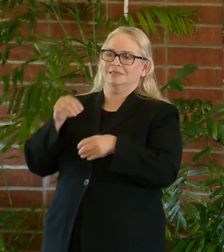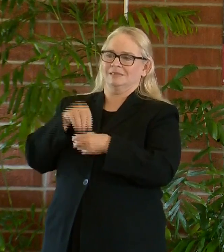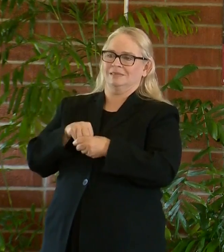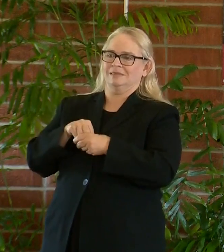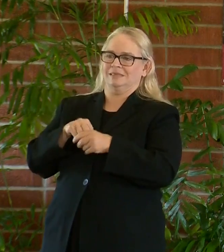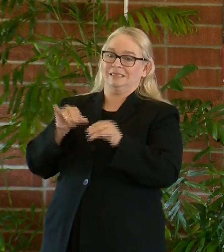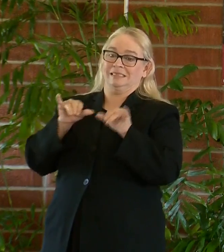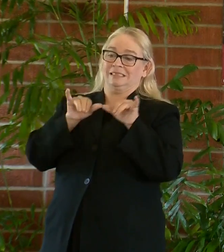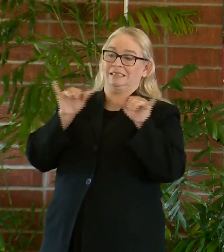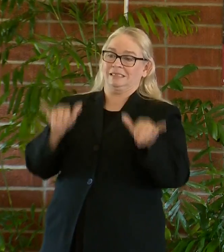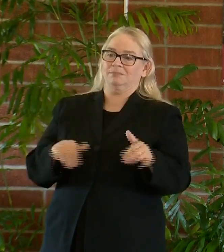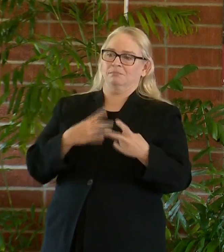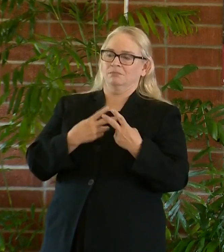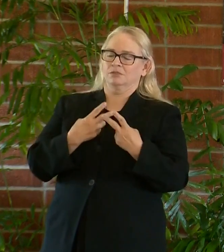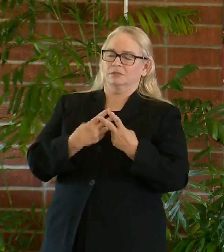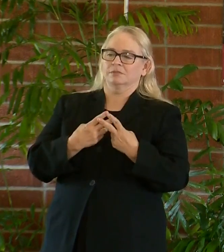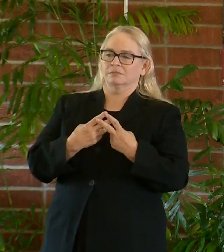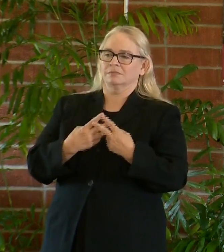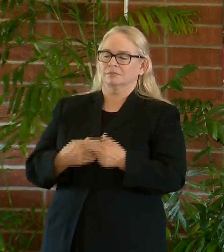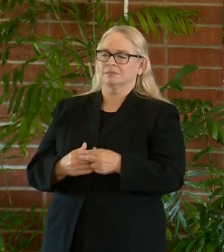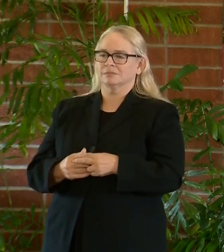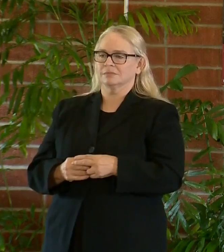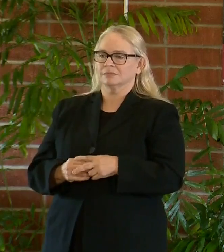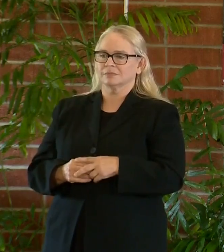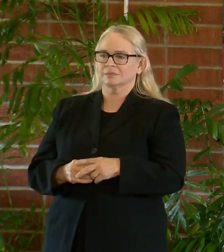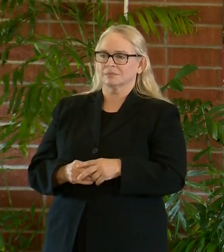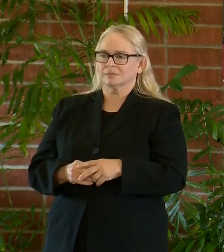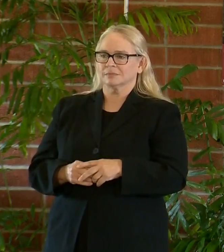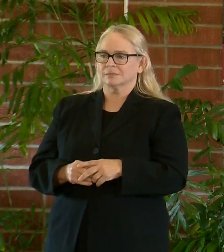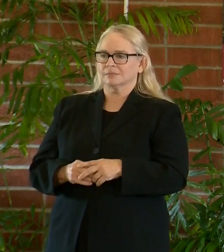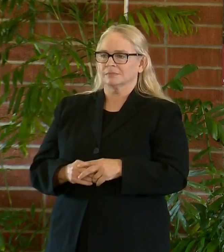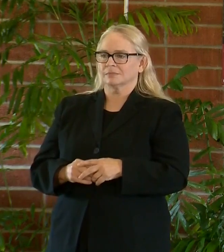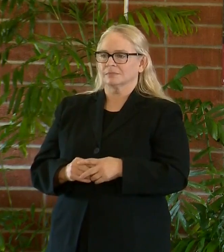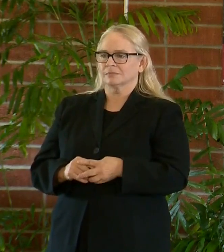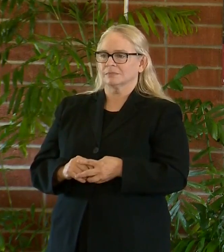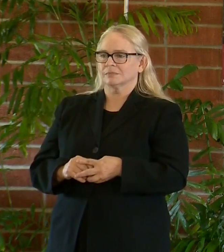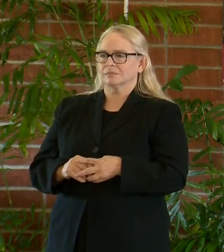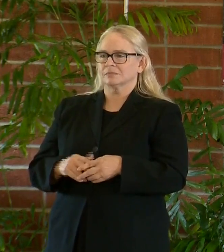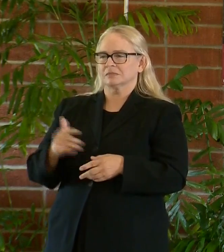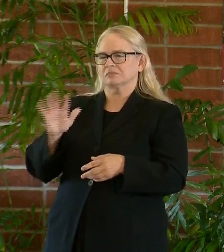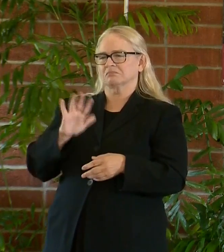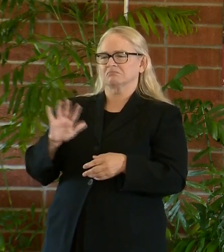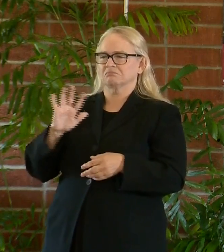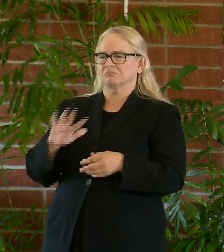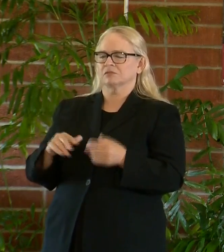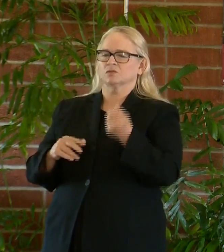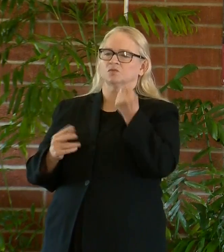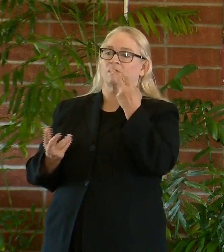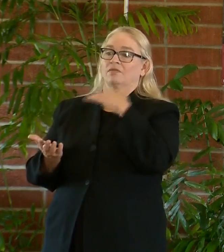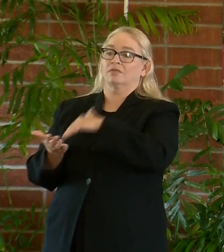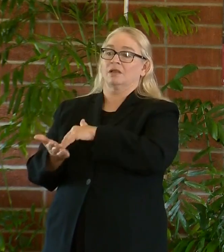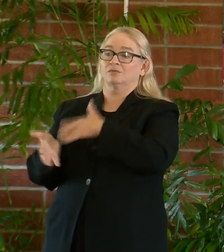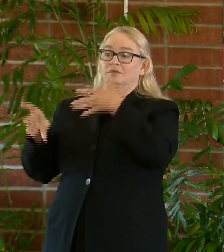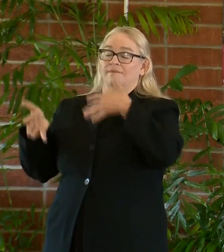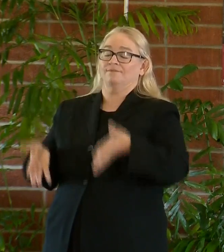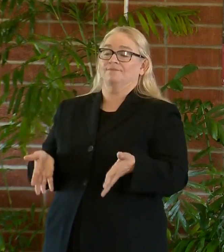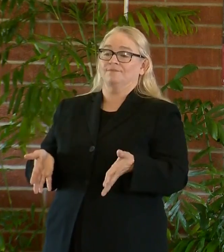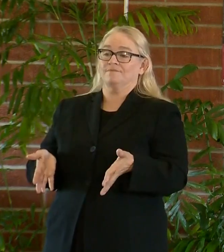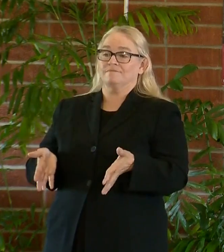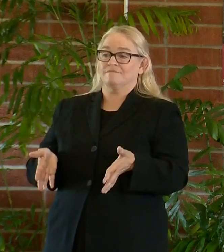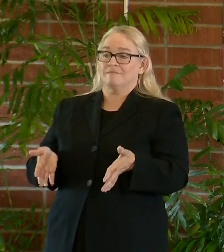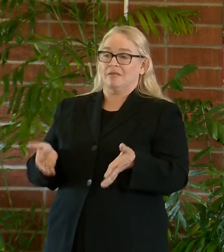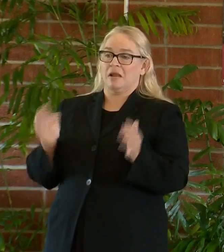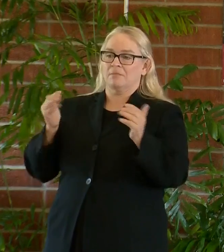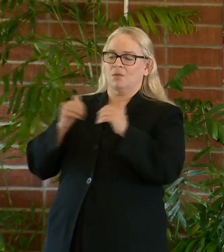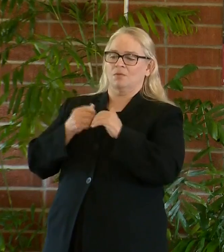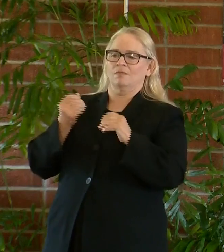State Corrections System. That's about 12,000 less than it was just a few months ago.